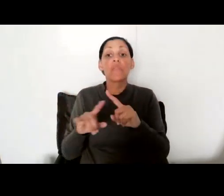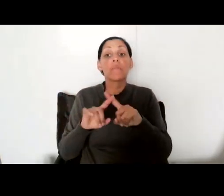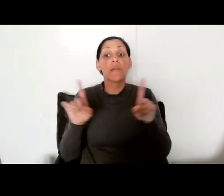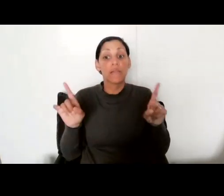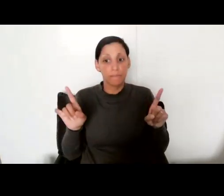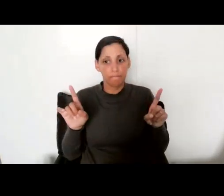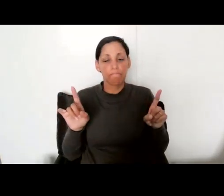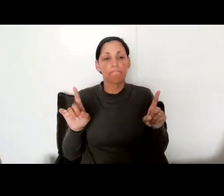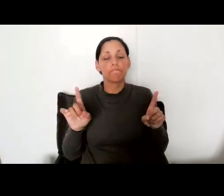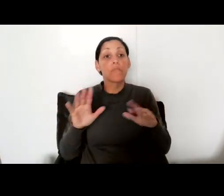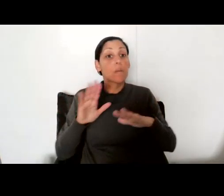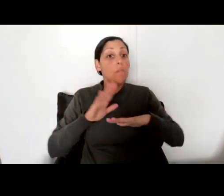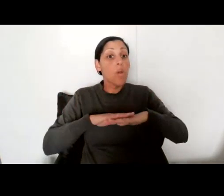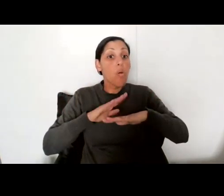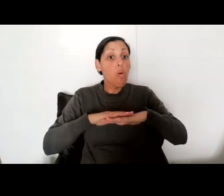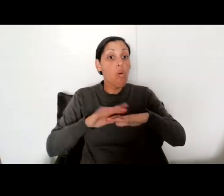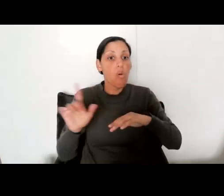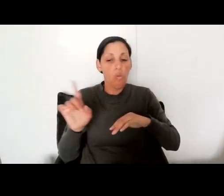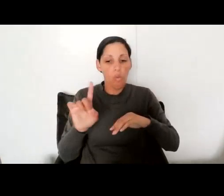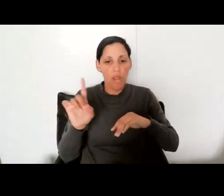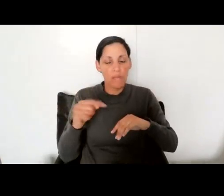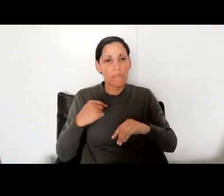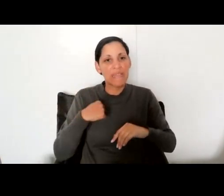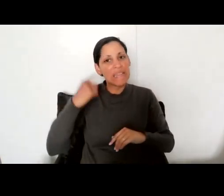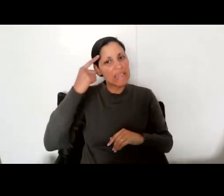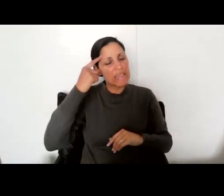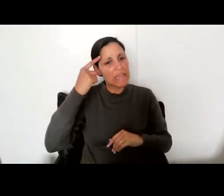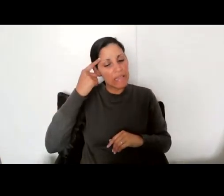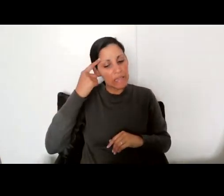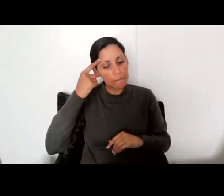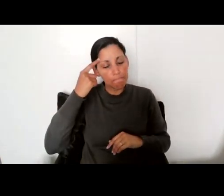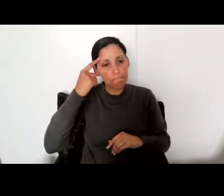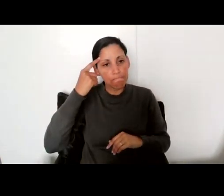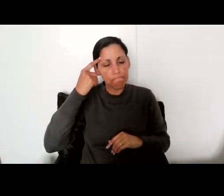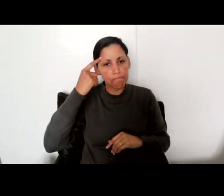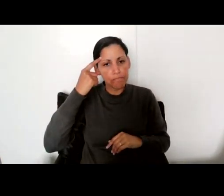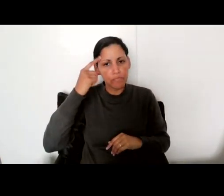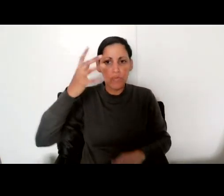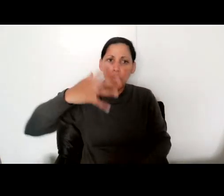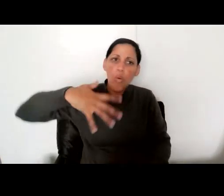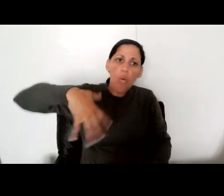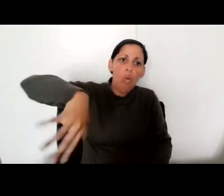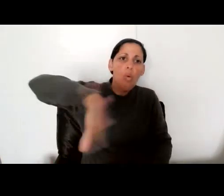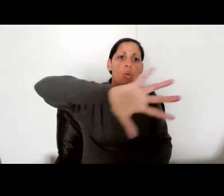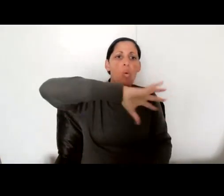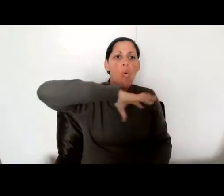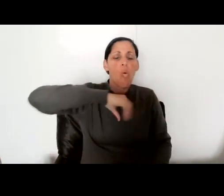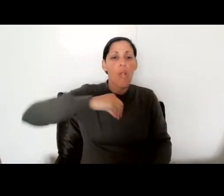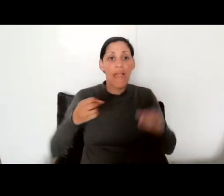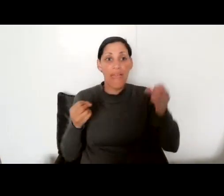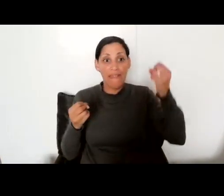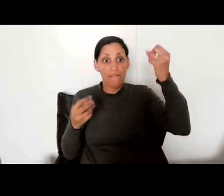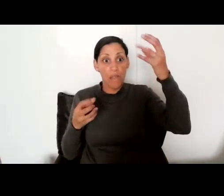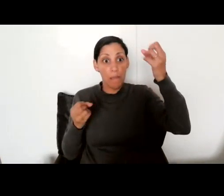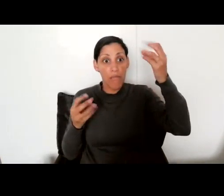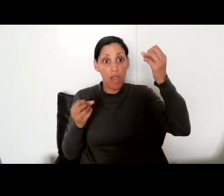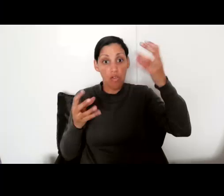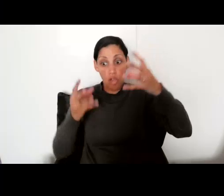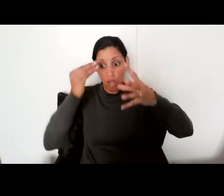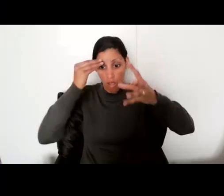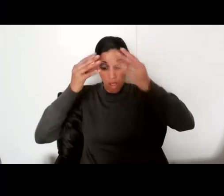the appetite that I'm getting out of all this new information that I'm acquiring